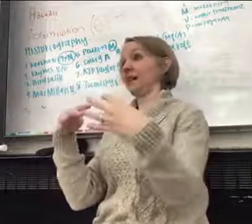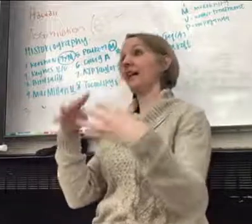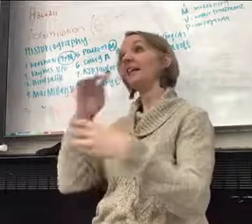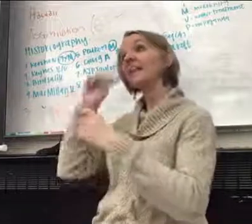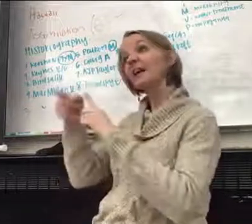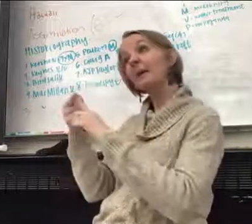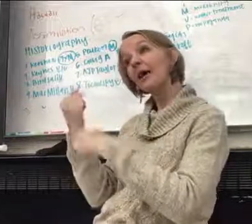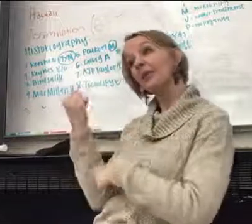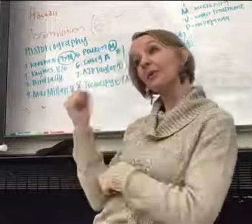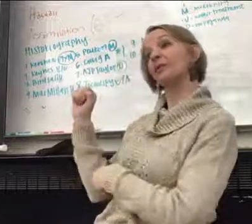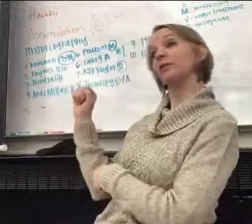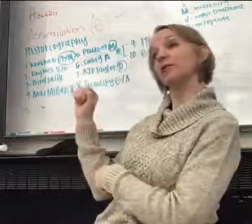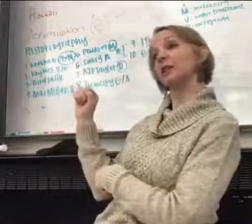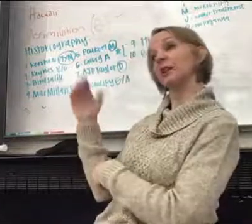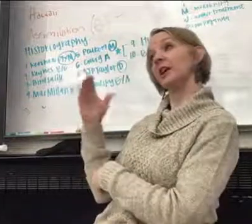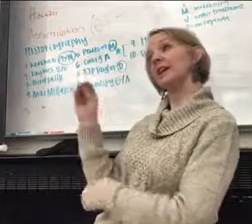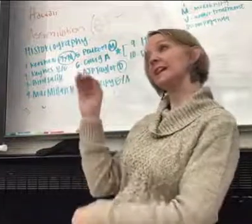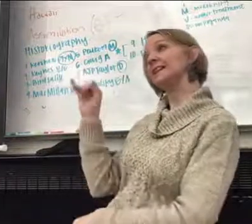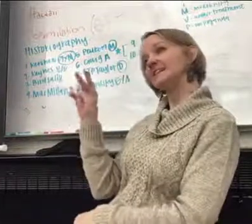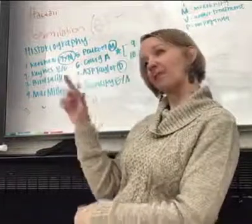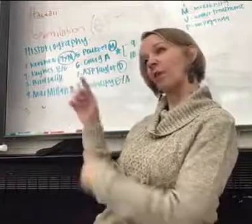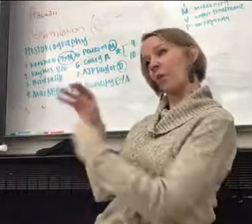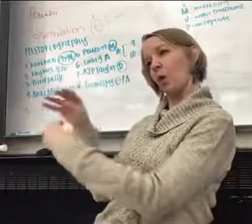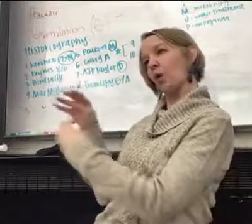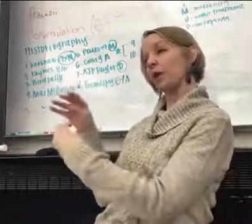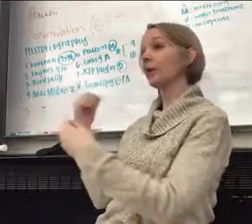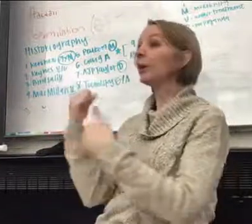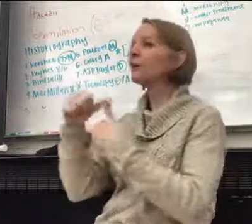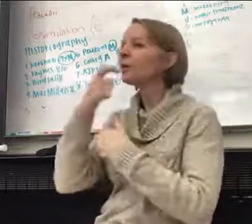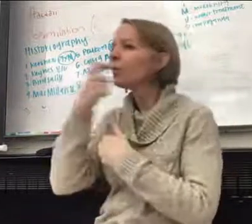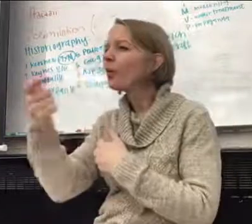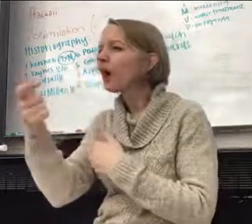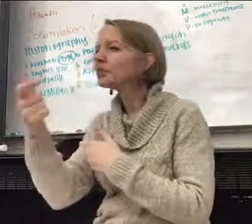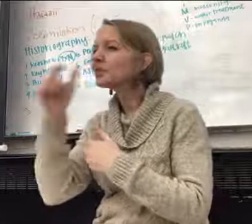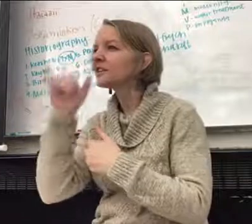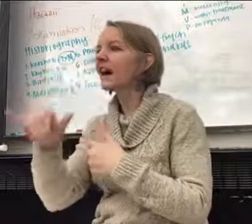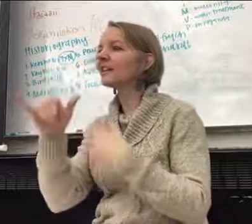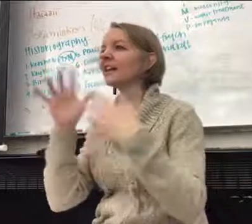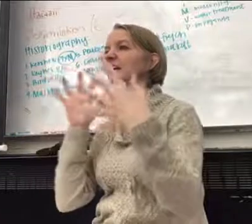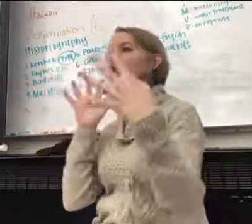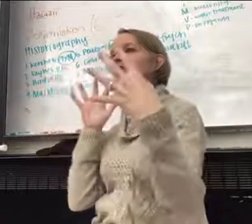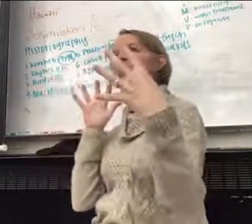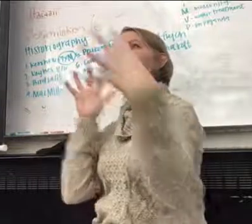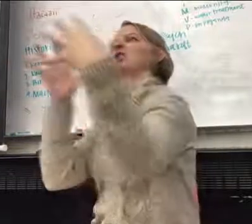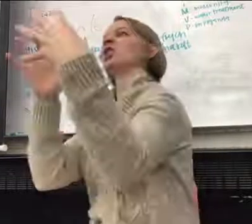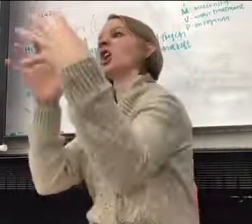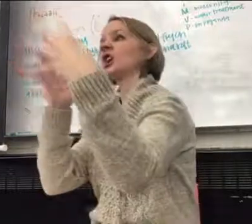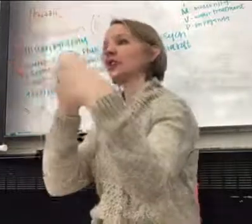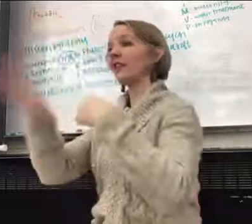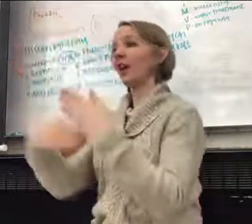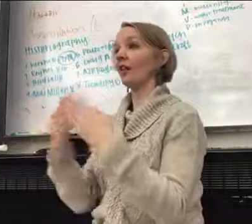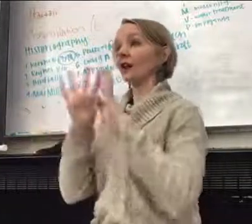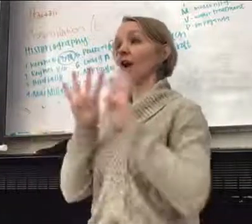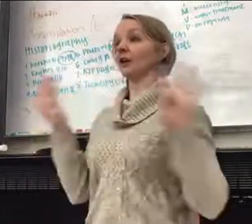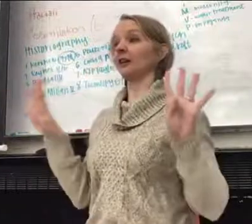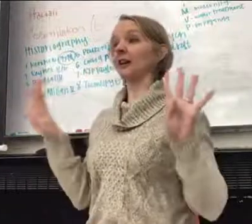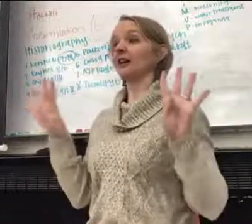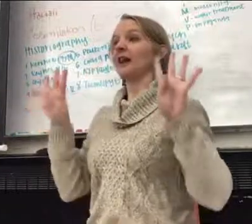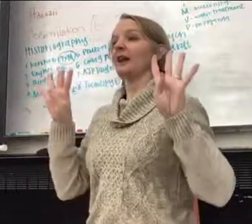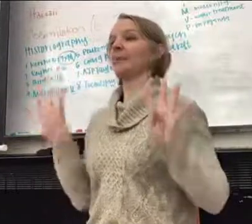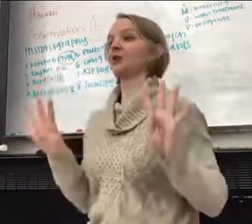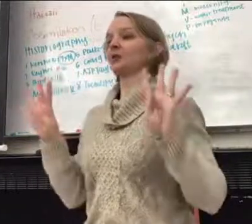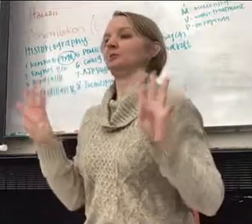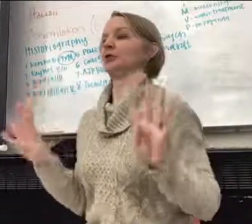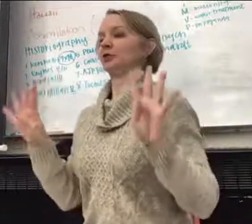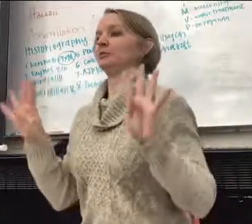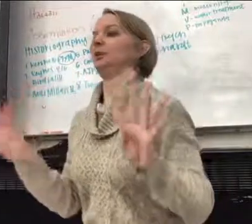Revolutionary War and the Civil War. Remember when we watched that film with Pickett's Charge, and they like all got in a line, and they're like march, and they